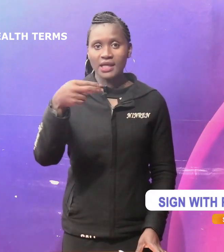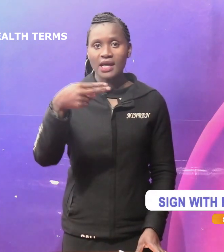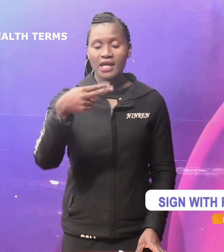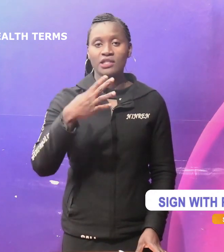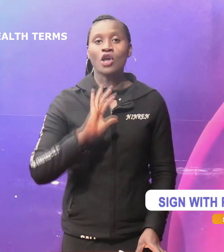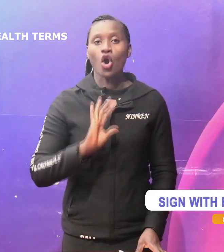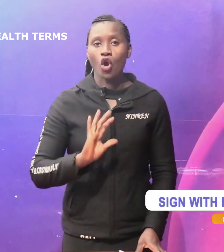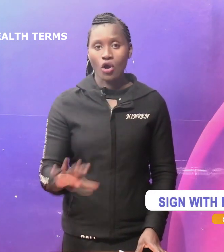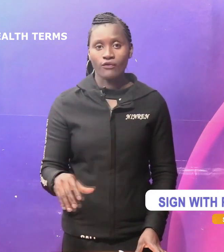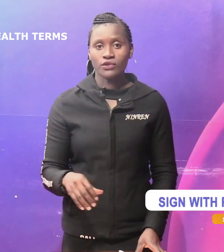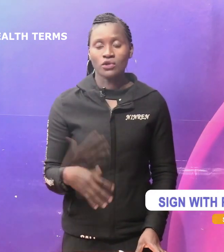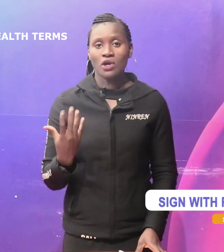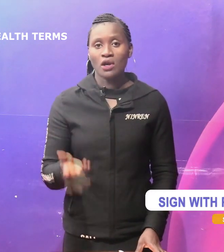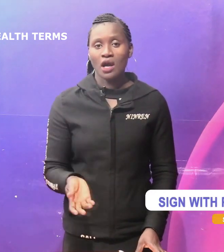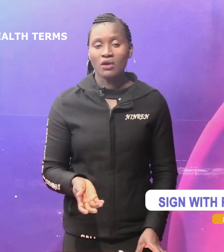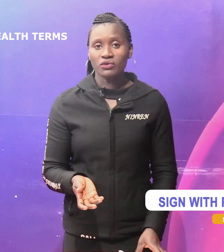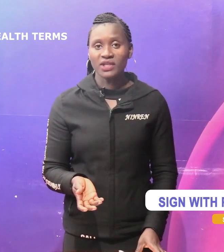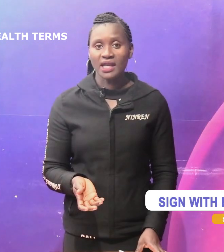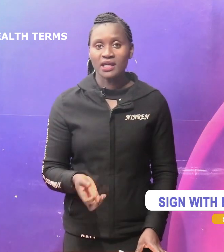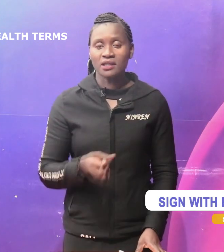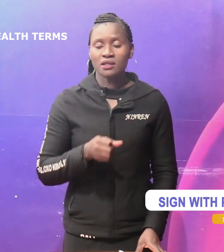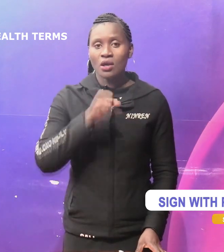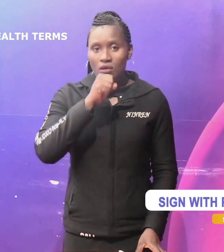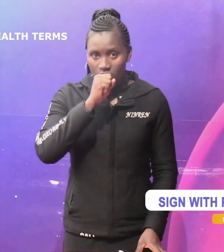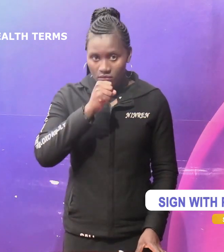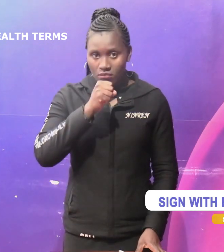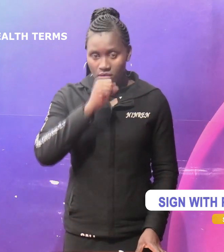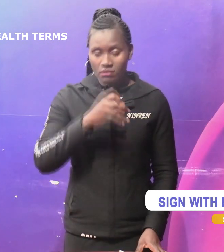C-O-U-G-H, cough. So how do we sign it?